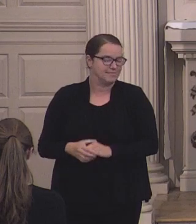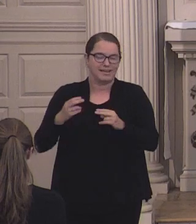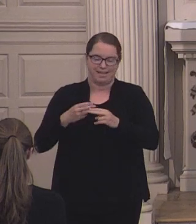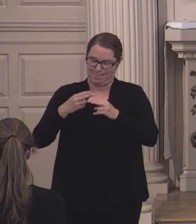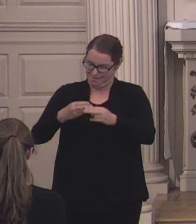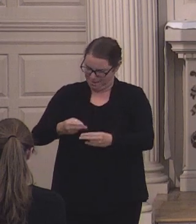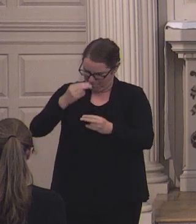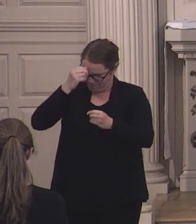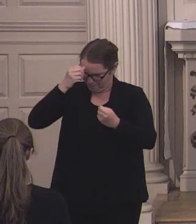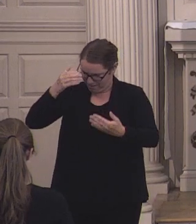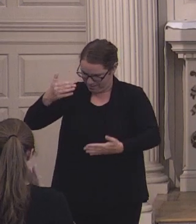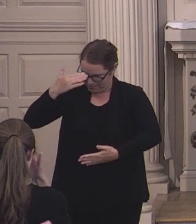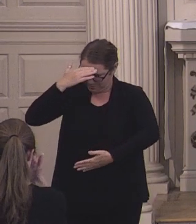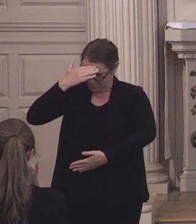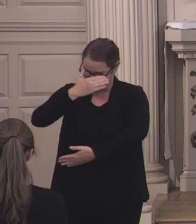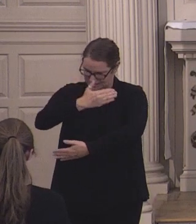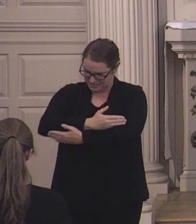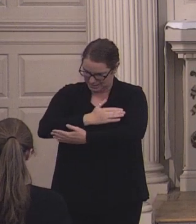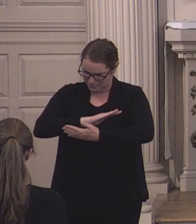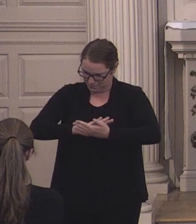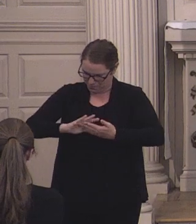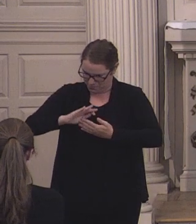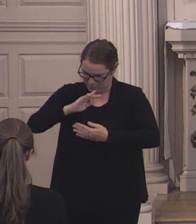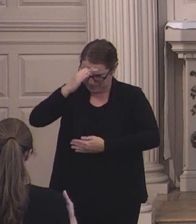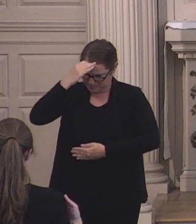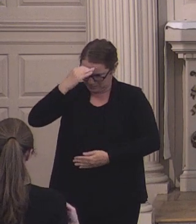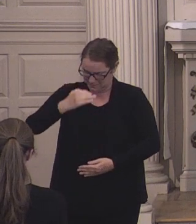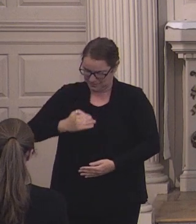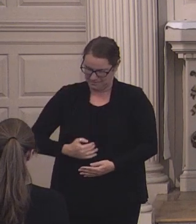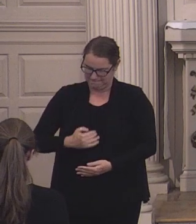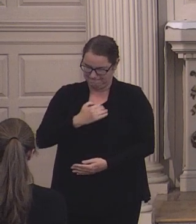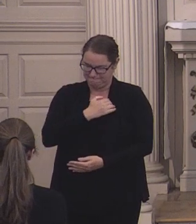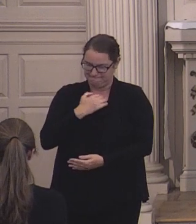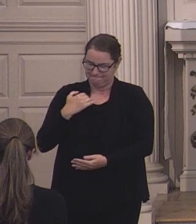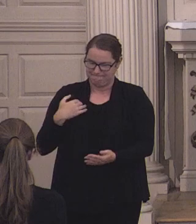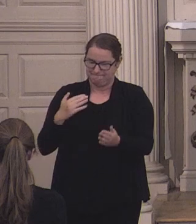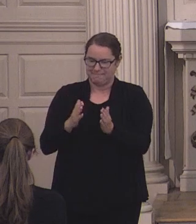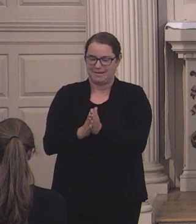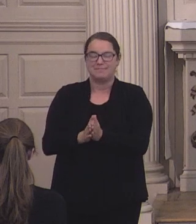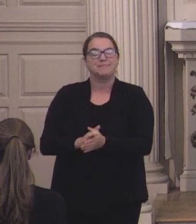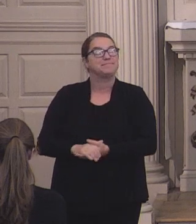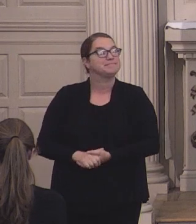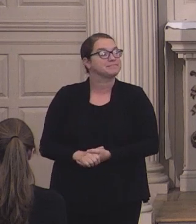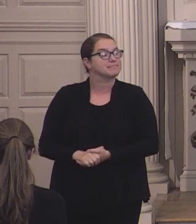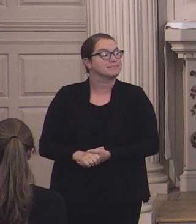In the name of the Father, and of the Son, and of the Holy Spirit.